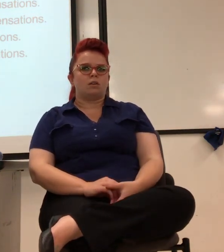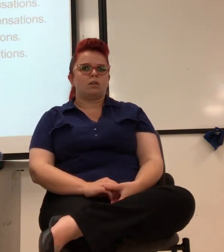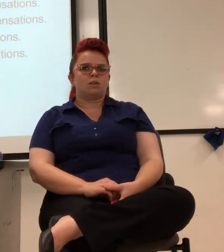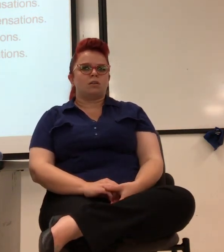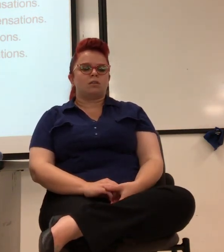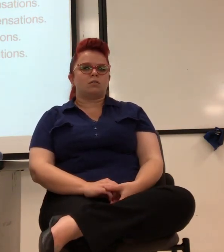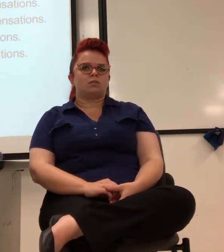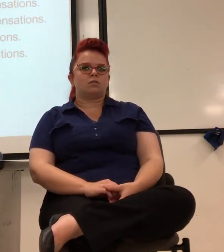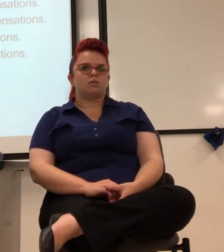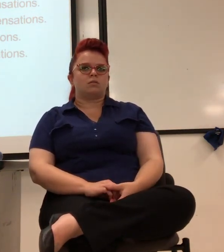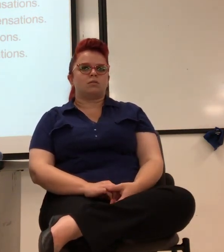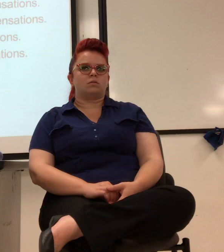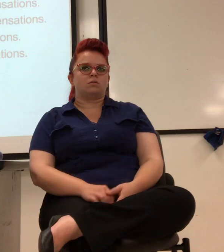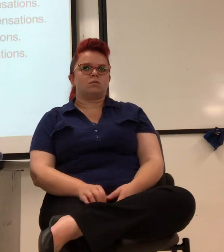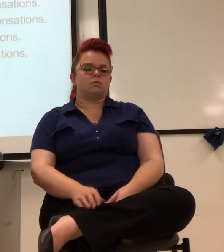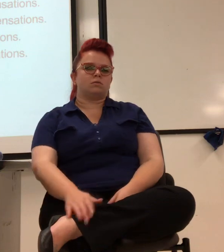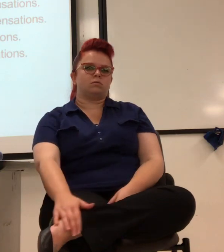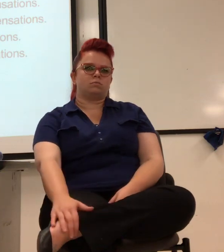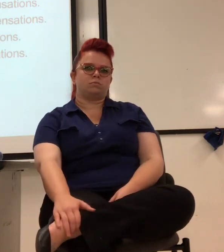Using blood values to determine